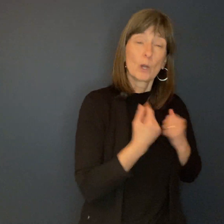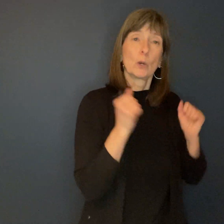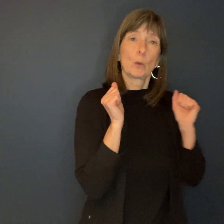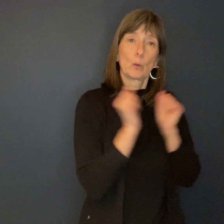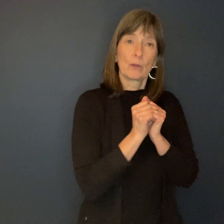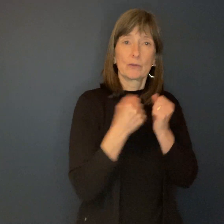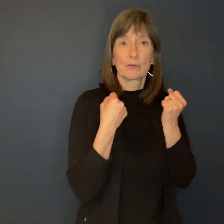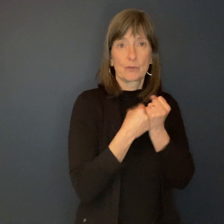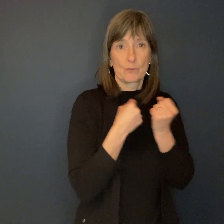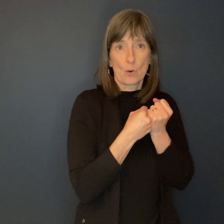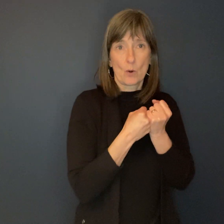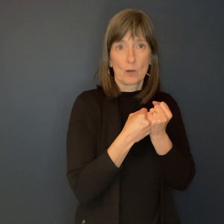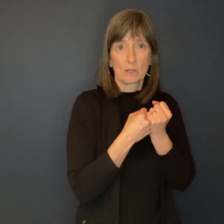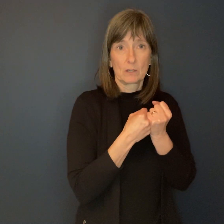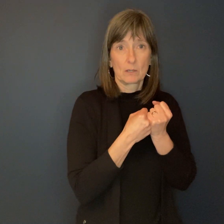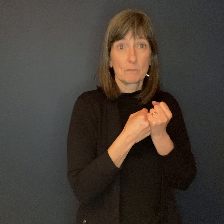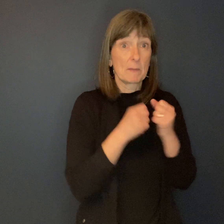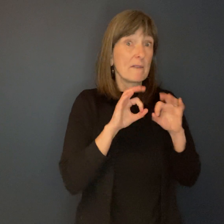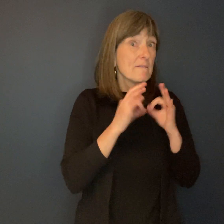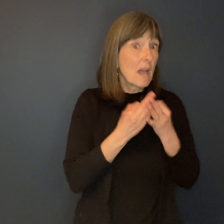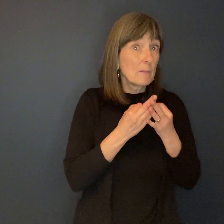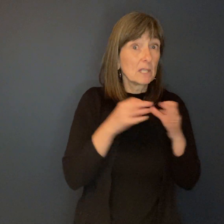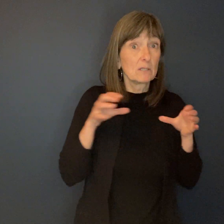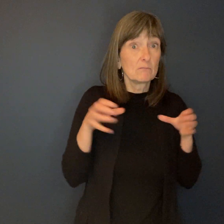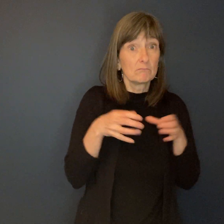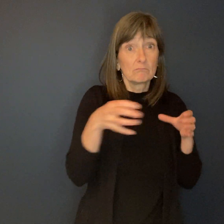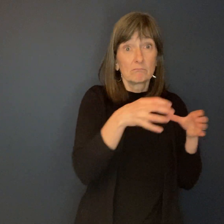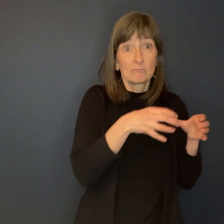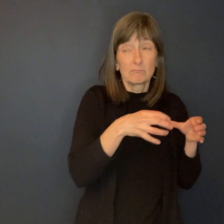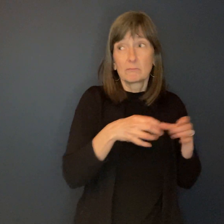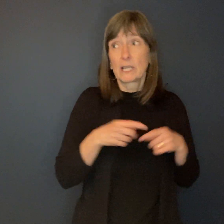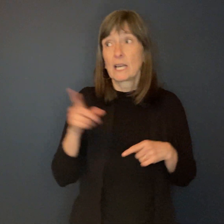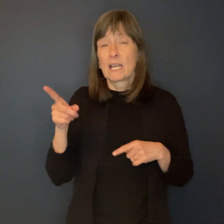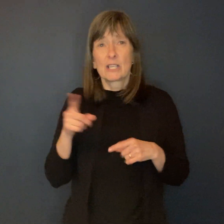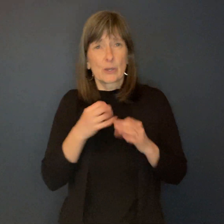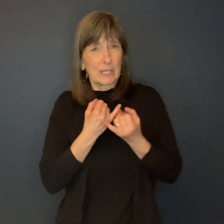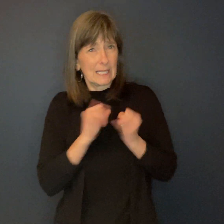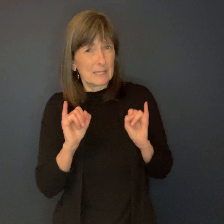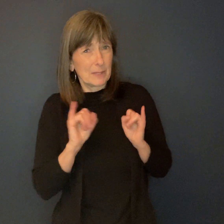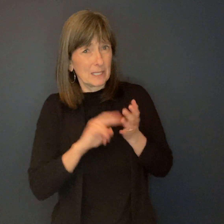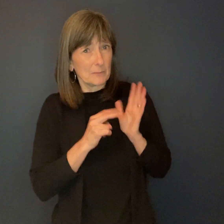living with families. And independence doesn't mean without support. It doesn't matter.